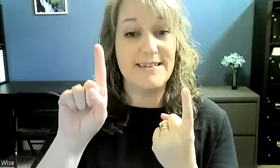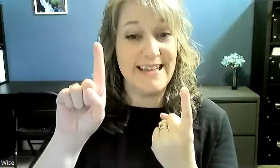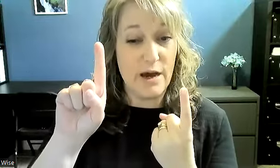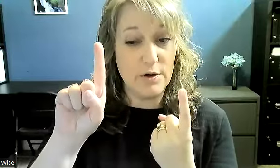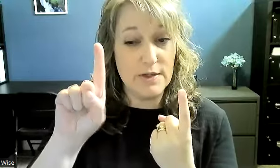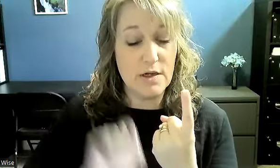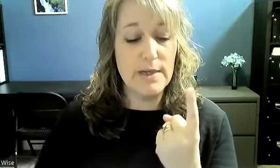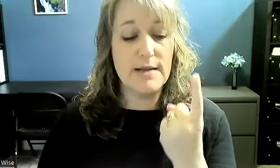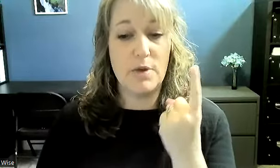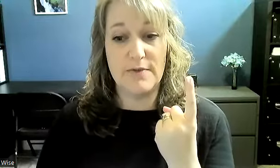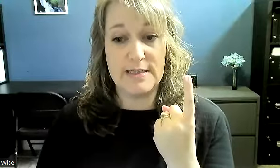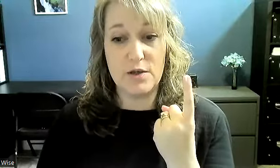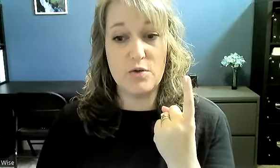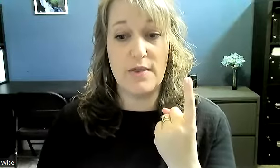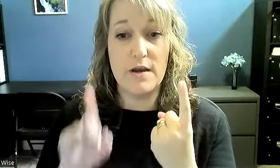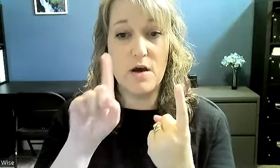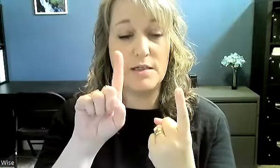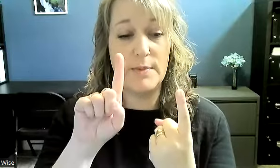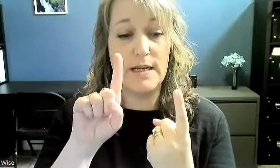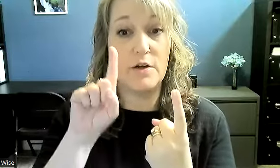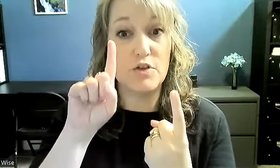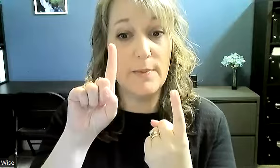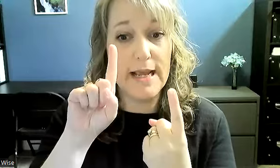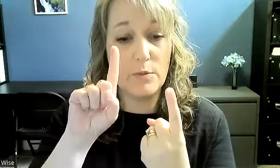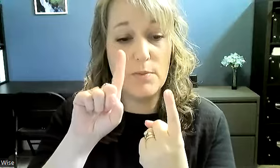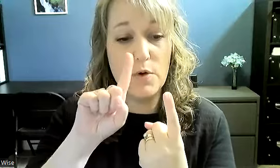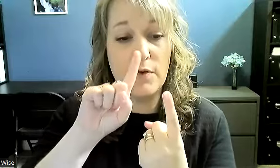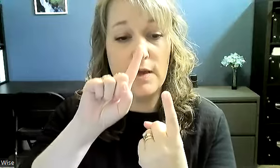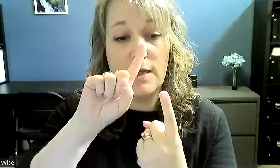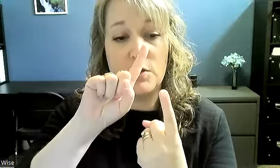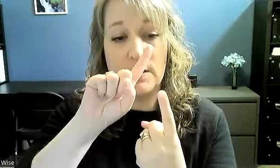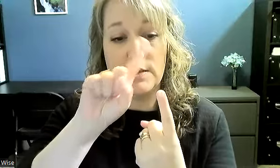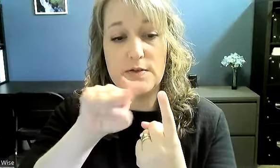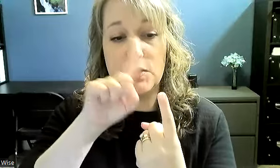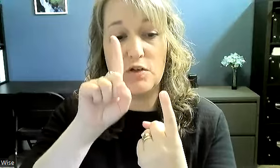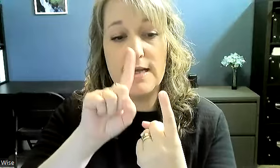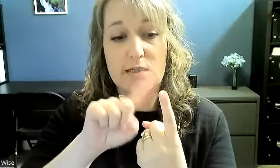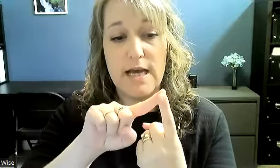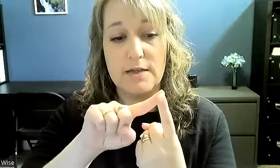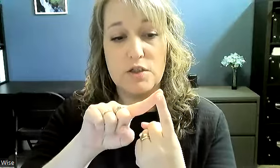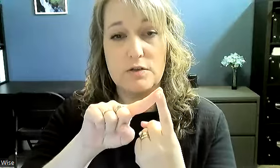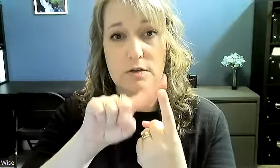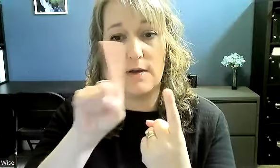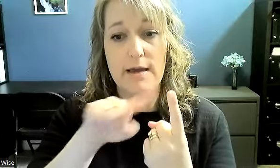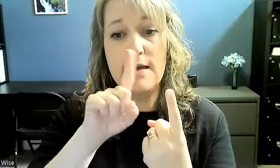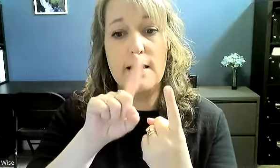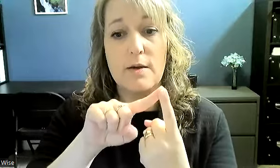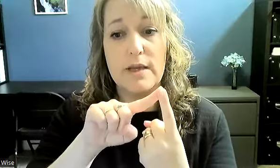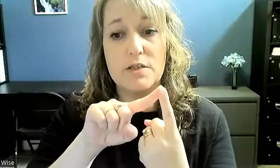facing out on the dominant, palm facing you on the non-dominant. Your dominant hand will move, do a little circle and touch. Okay, now make sure